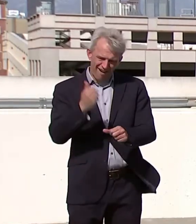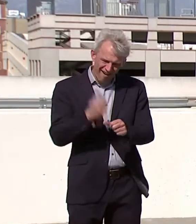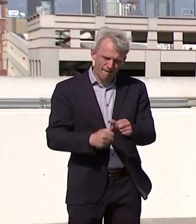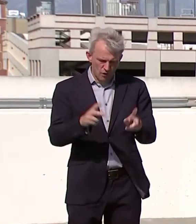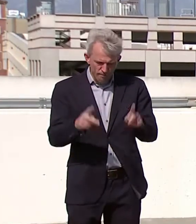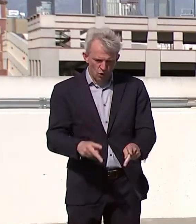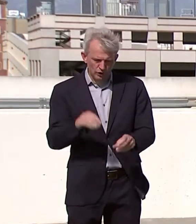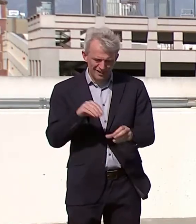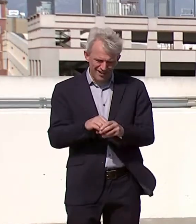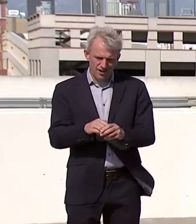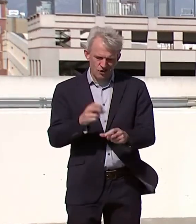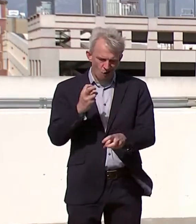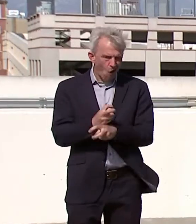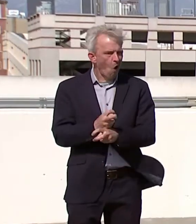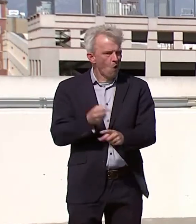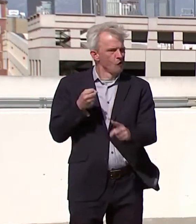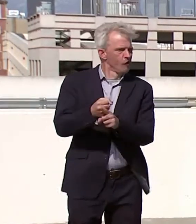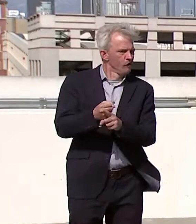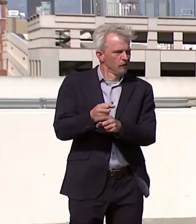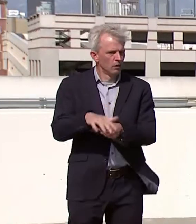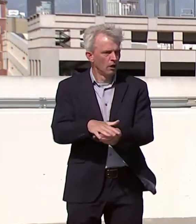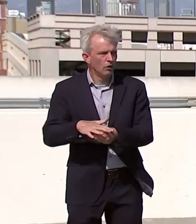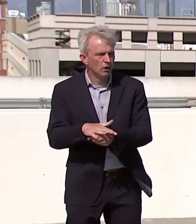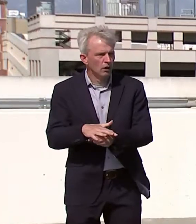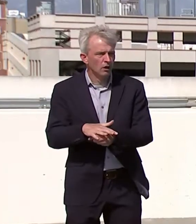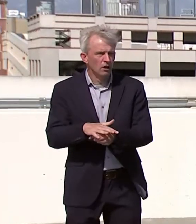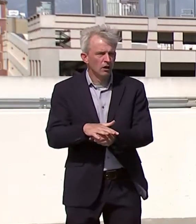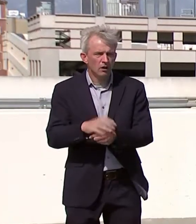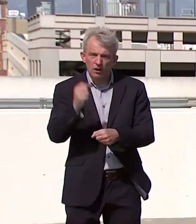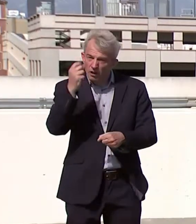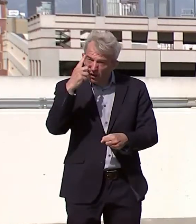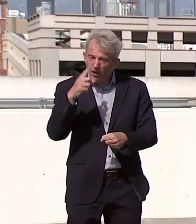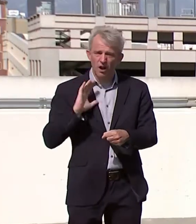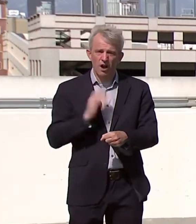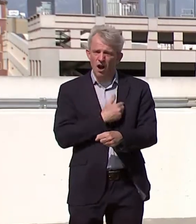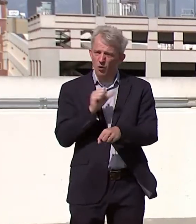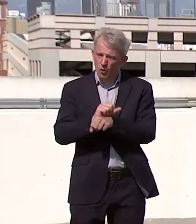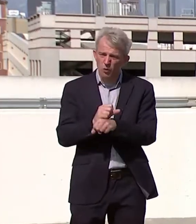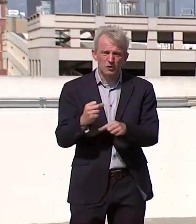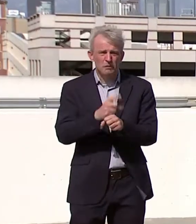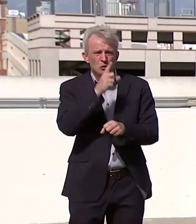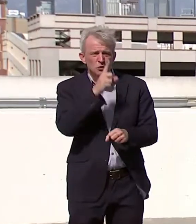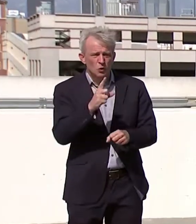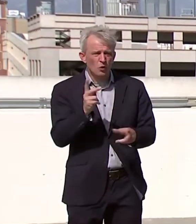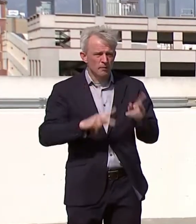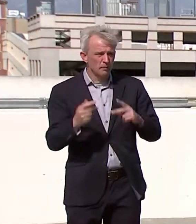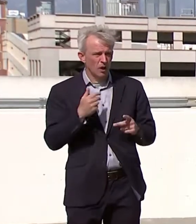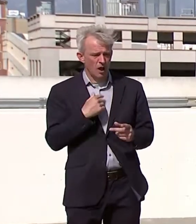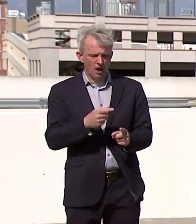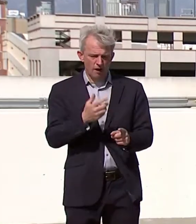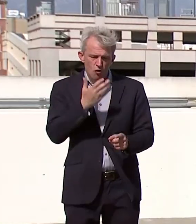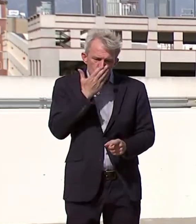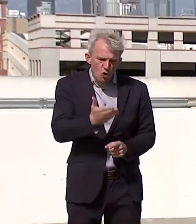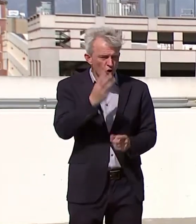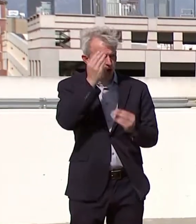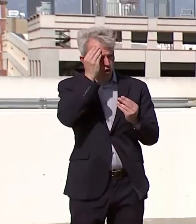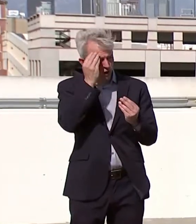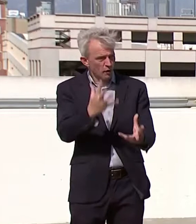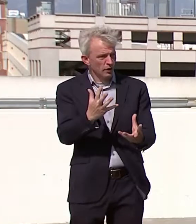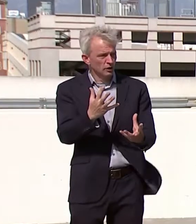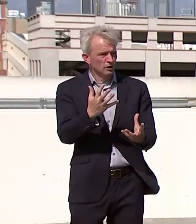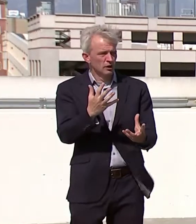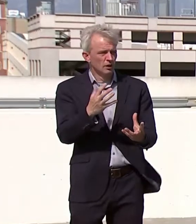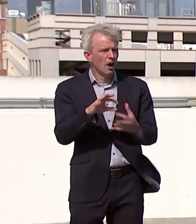community. Part of our work is also ensuring that folks have accurate information about vaccine safety and